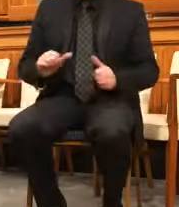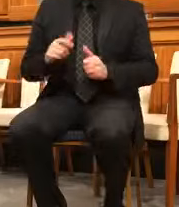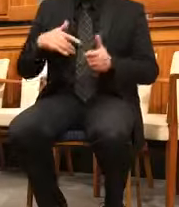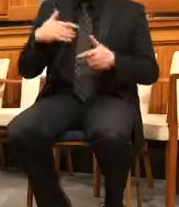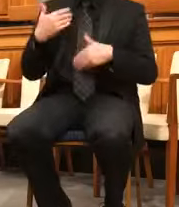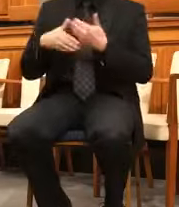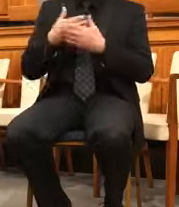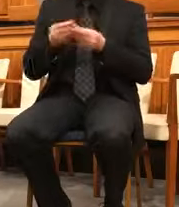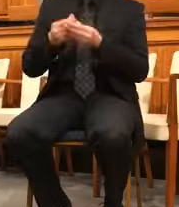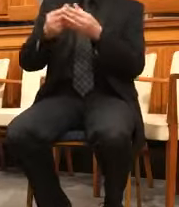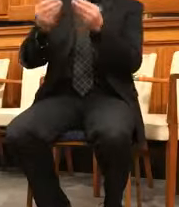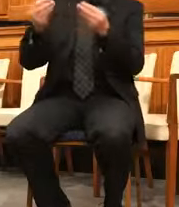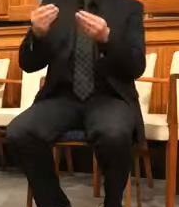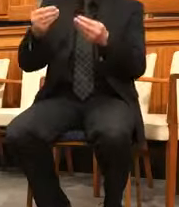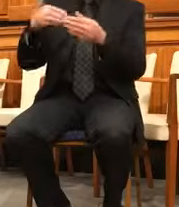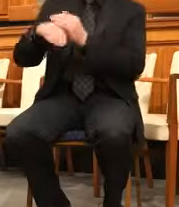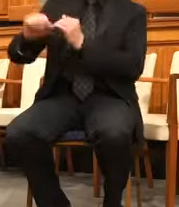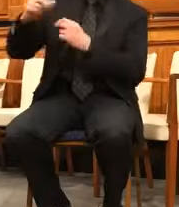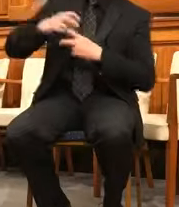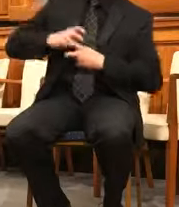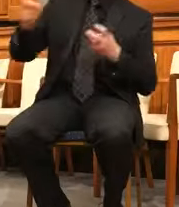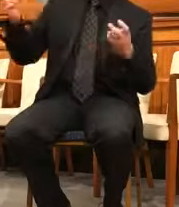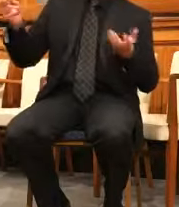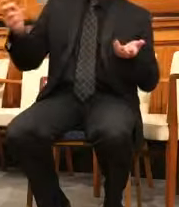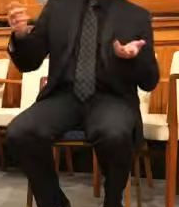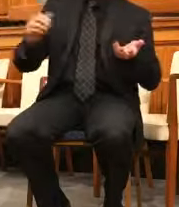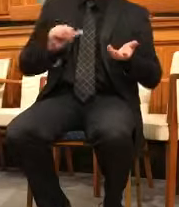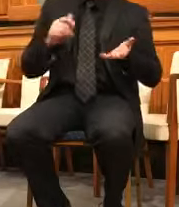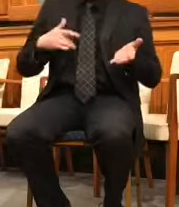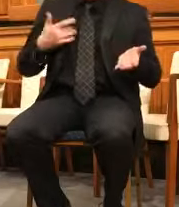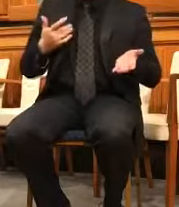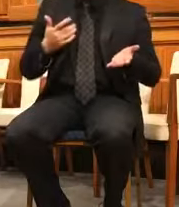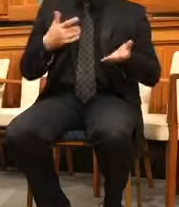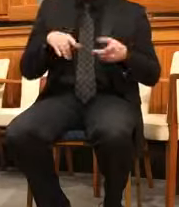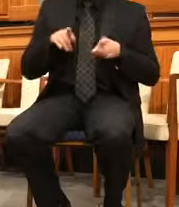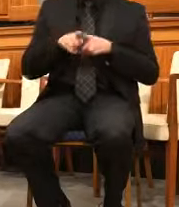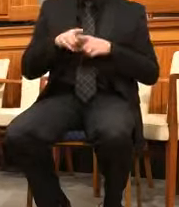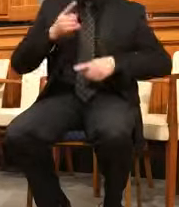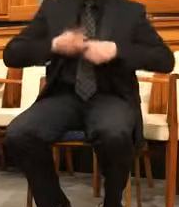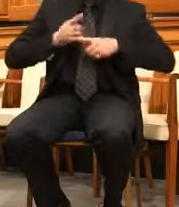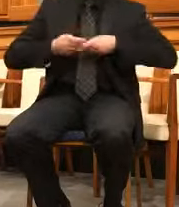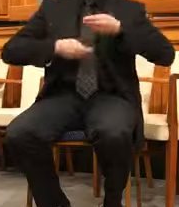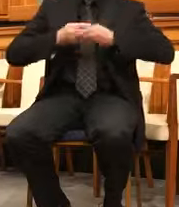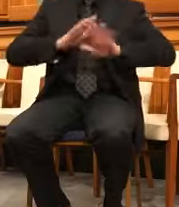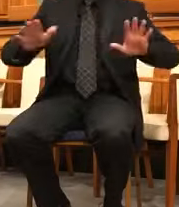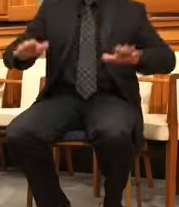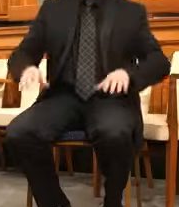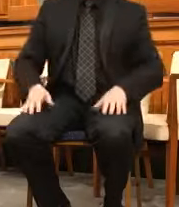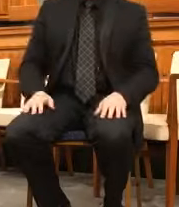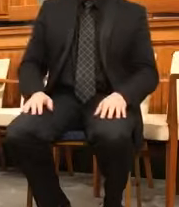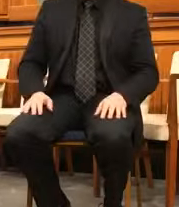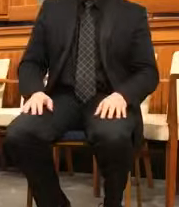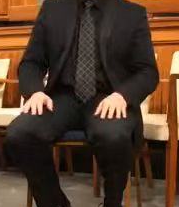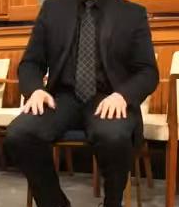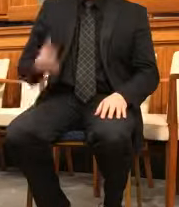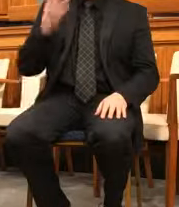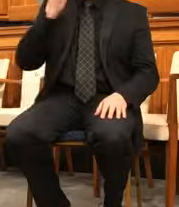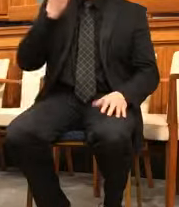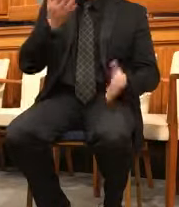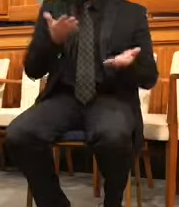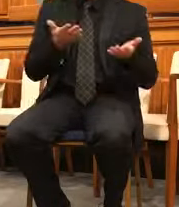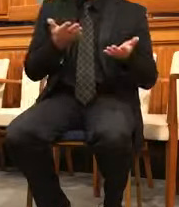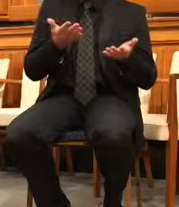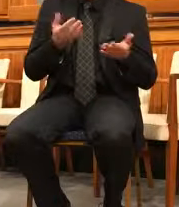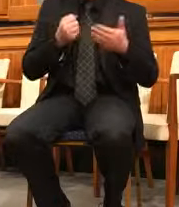years is a tale that is told. The days of our years are 80 years and 10. And if